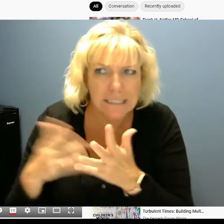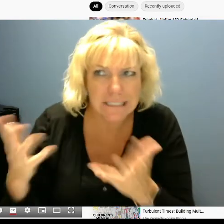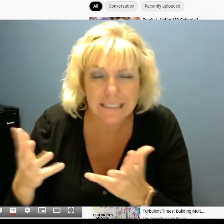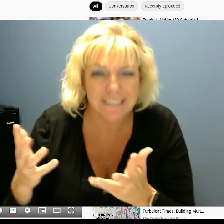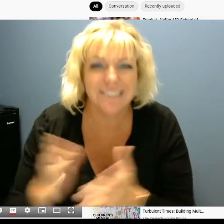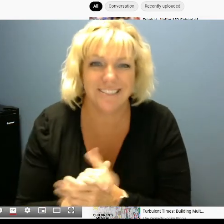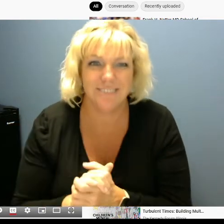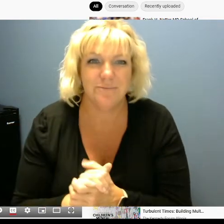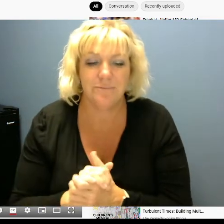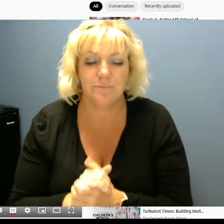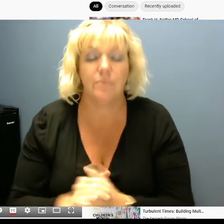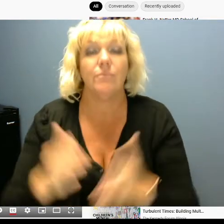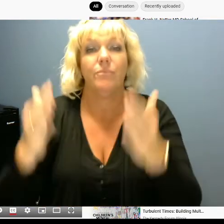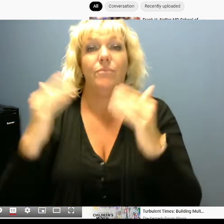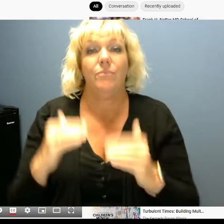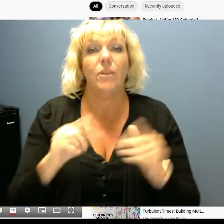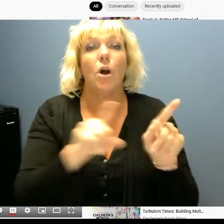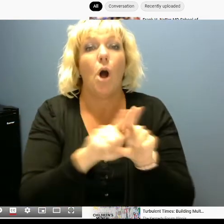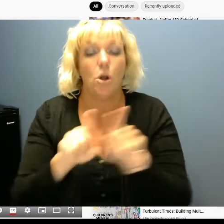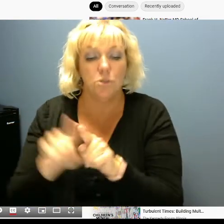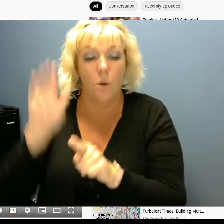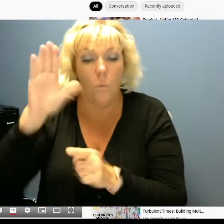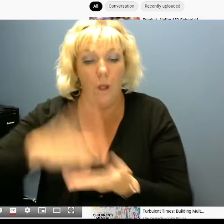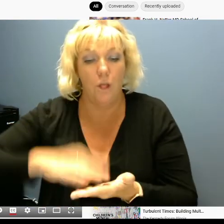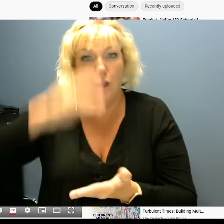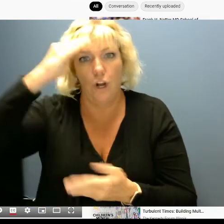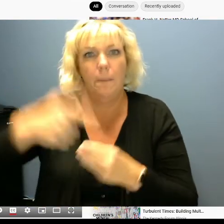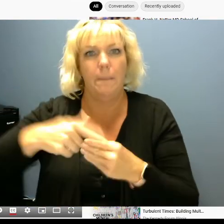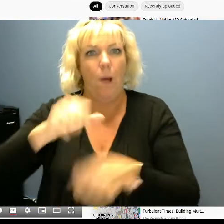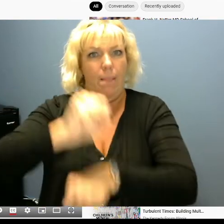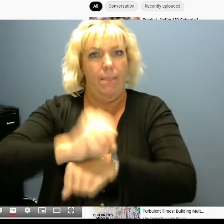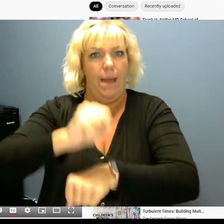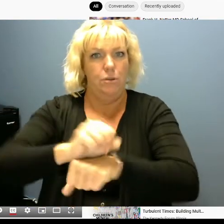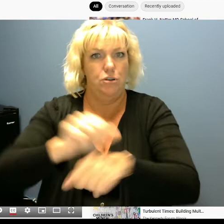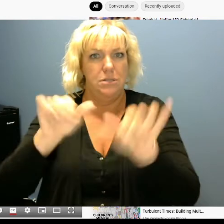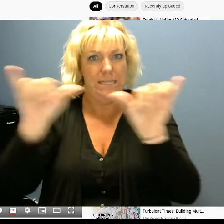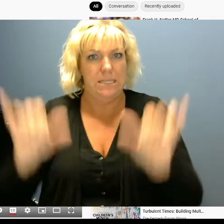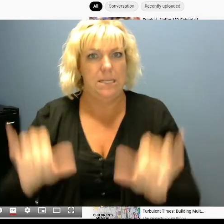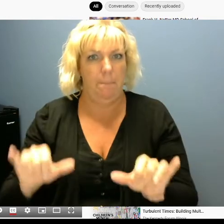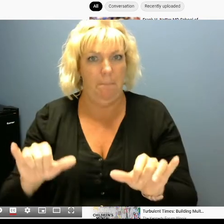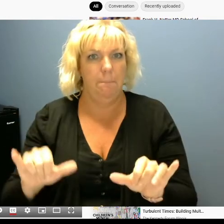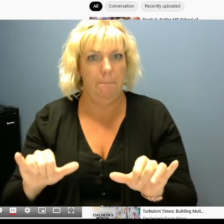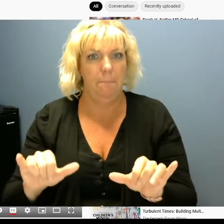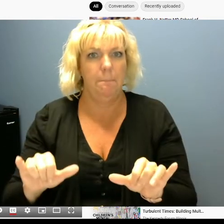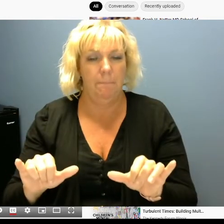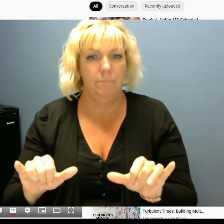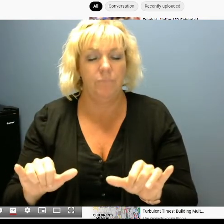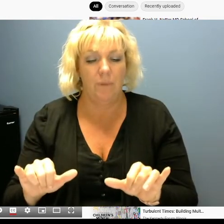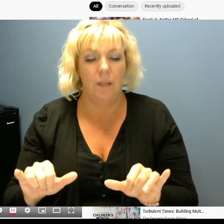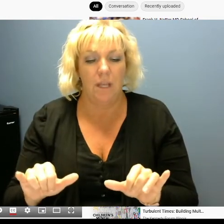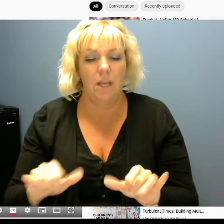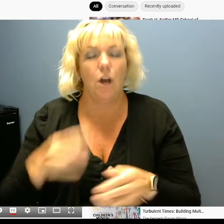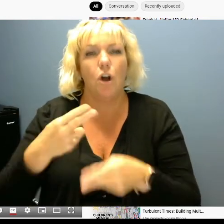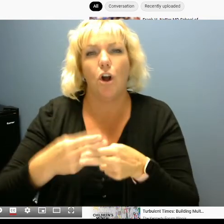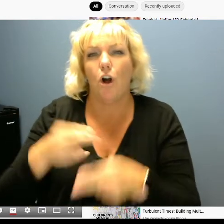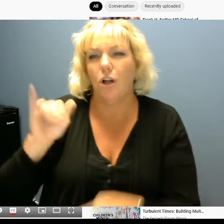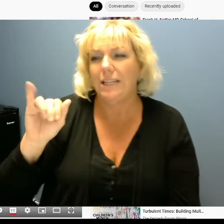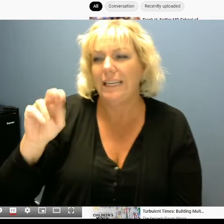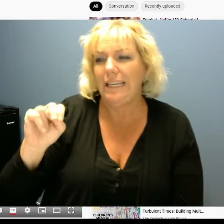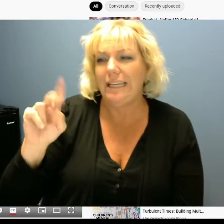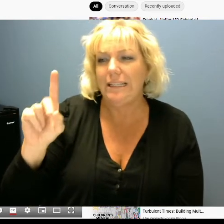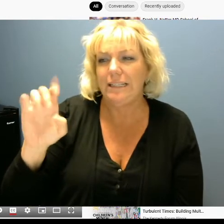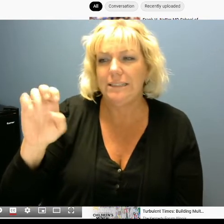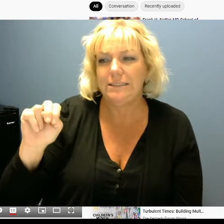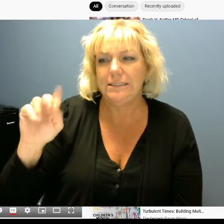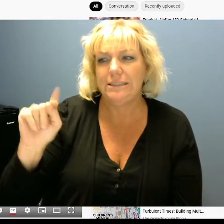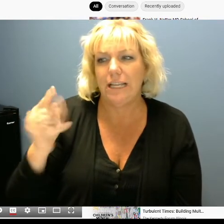the labor system that is established in Jamestown, Virginia, is a system of indentured servants. And typically,